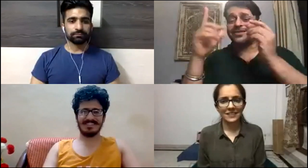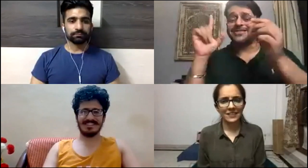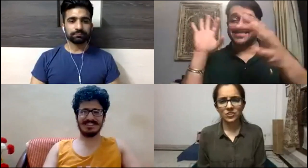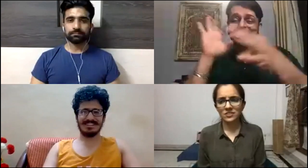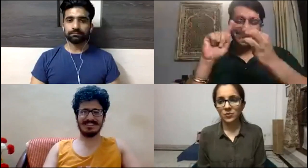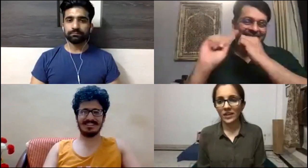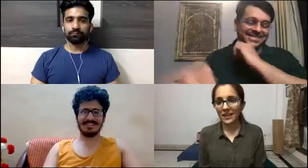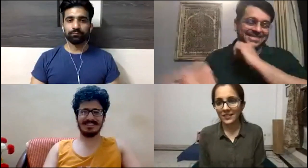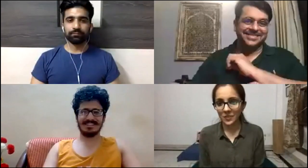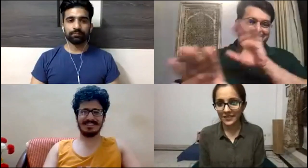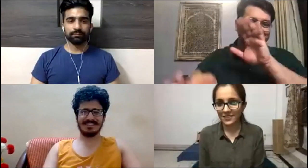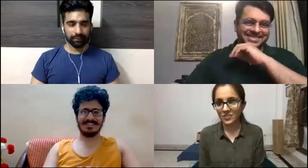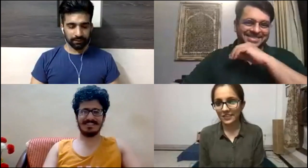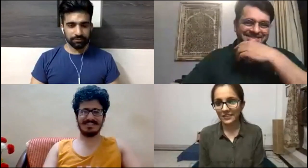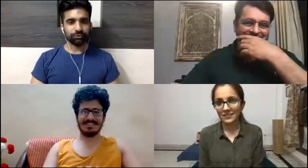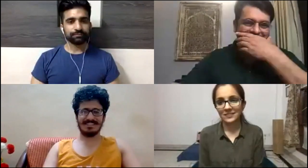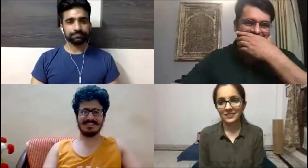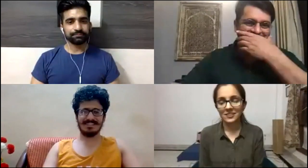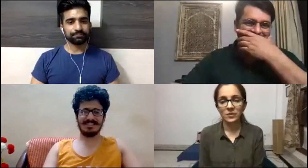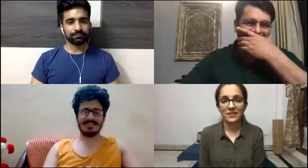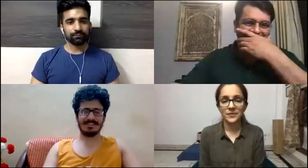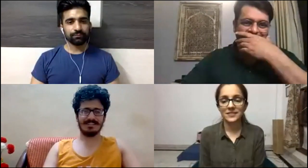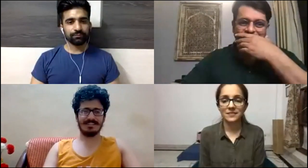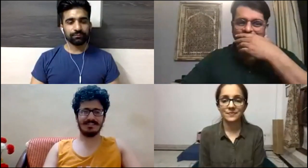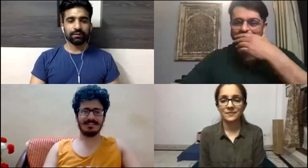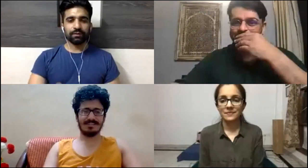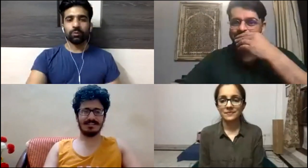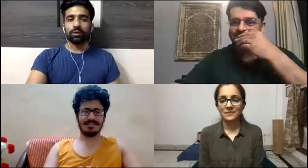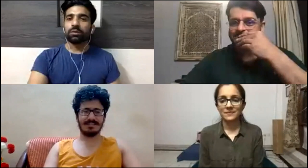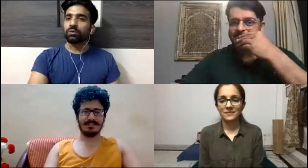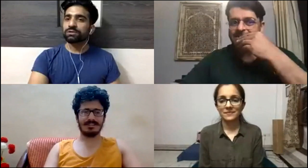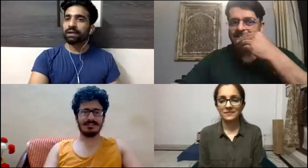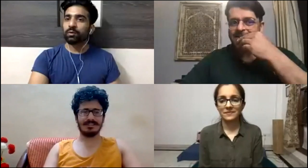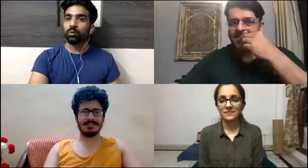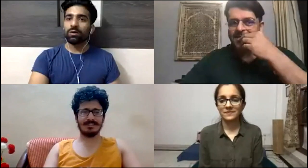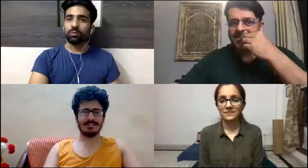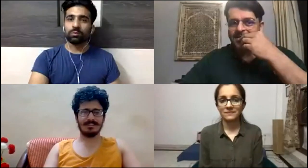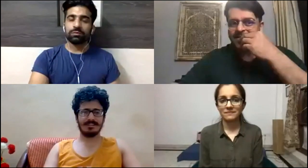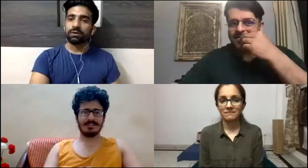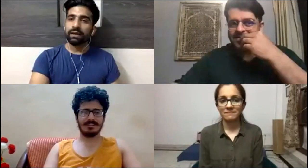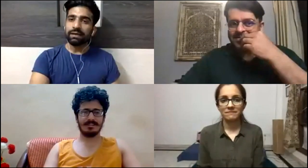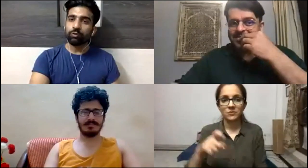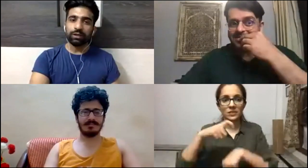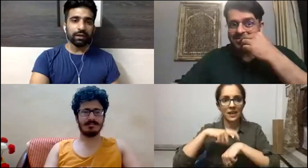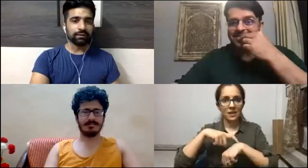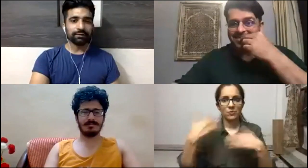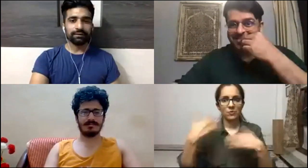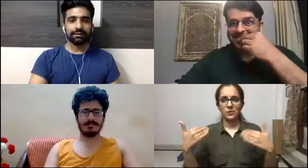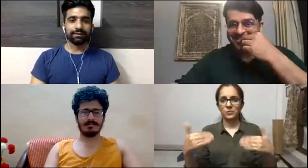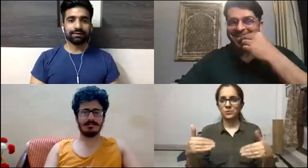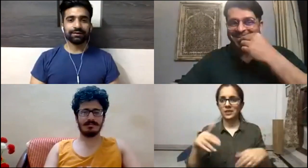I think let's just take one last question related. One last question. Wow. What's the time? Oh wow.